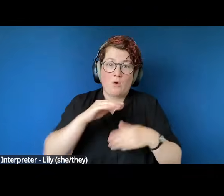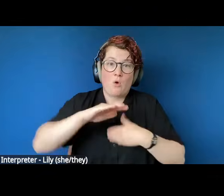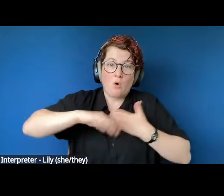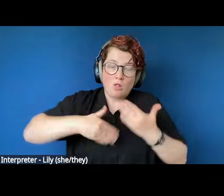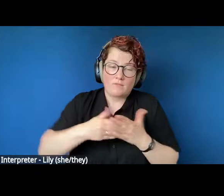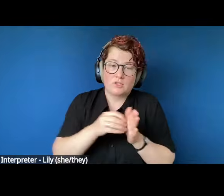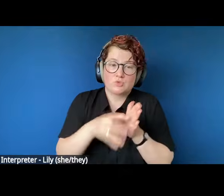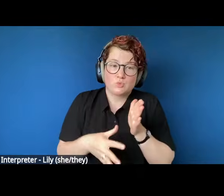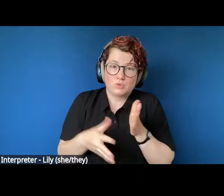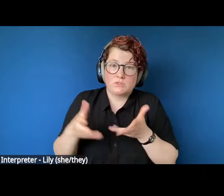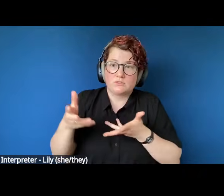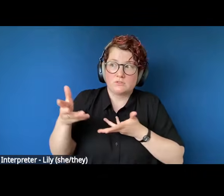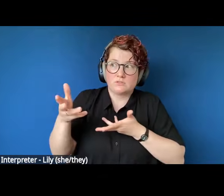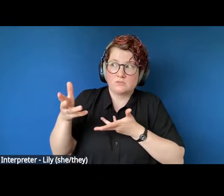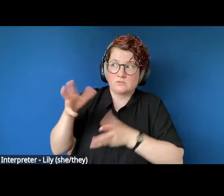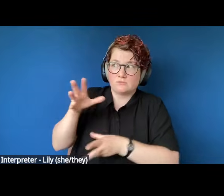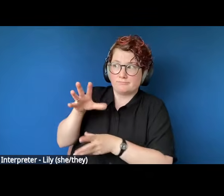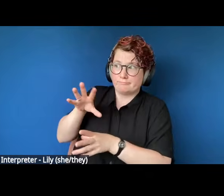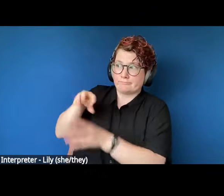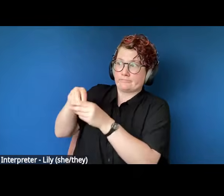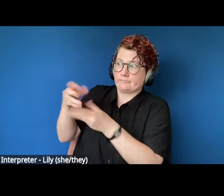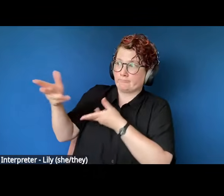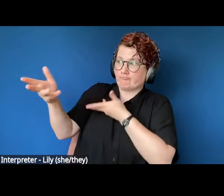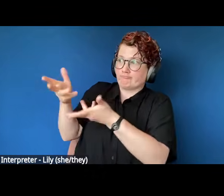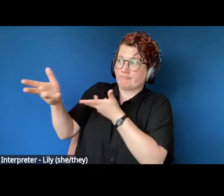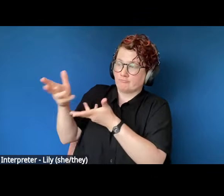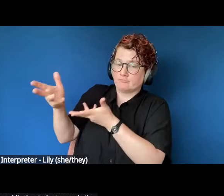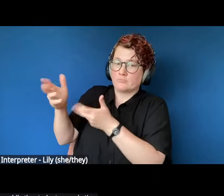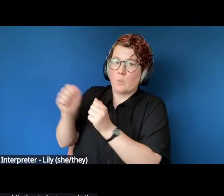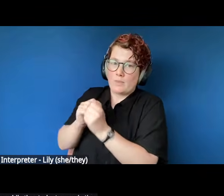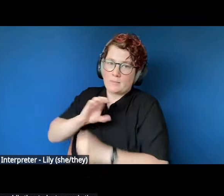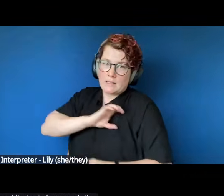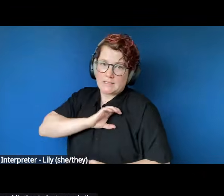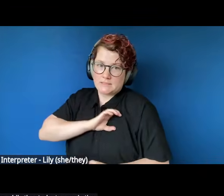interactions with police while the students were in the care of the Board of Education.